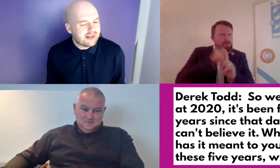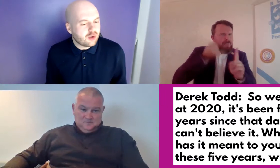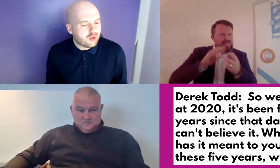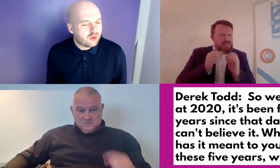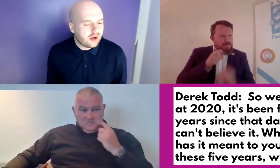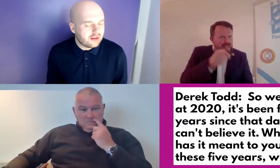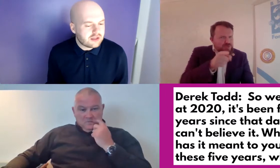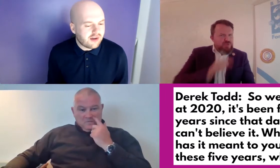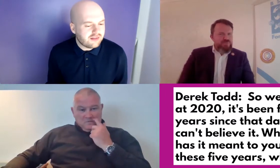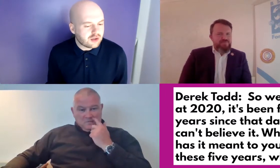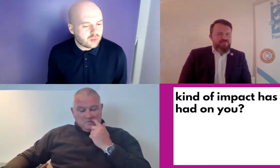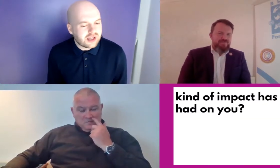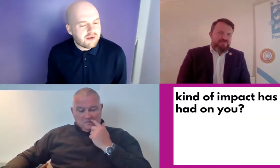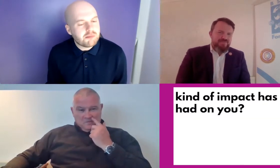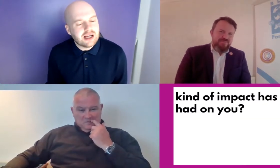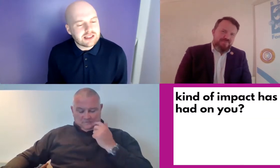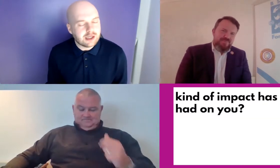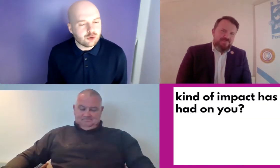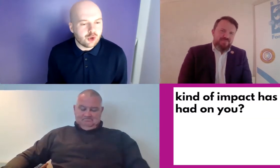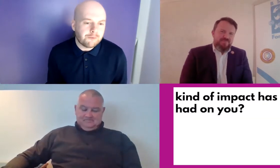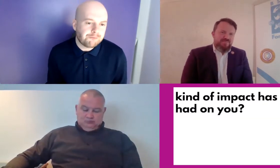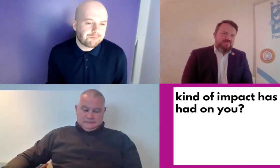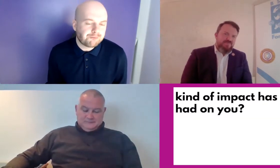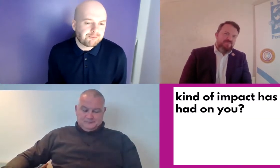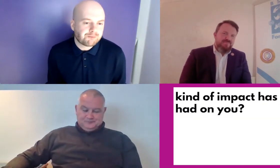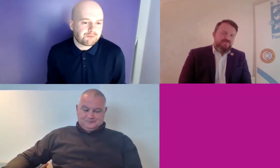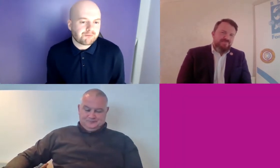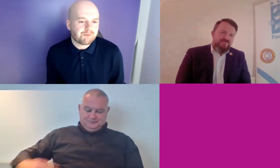it meant to you in these 5 years? What kind of impacts it had on you?